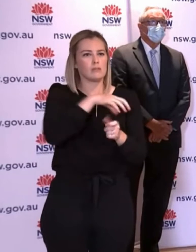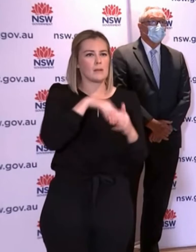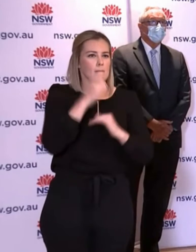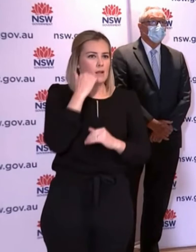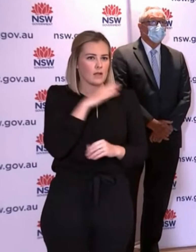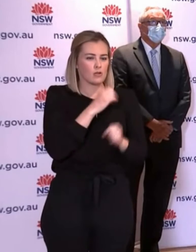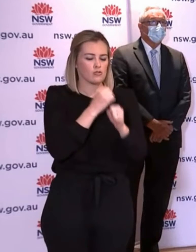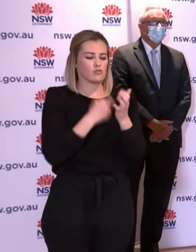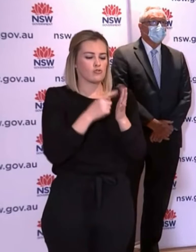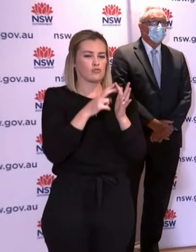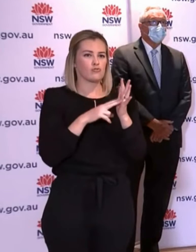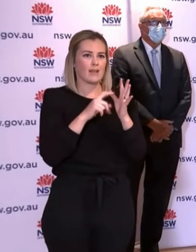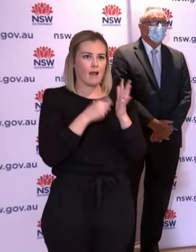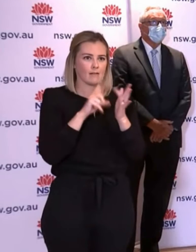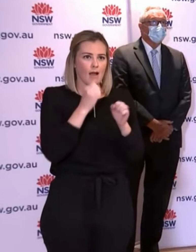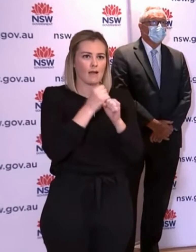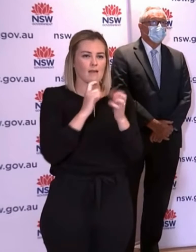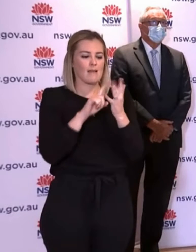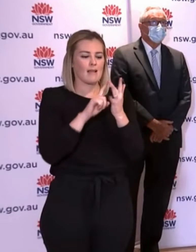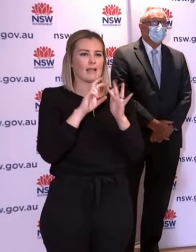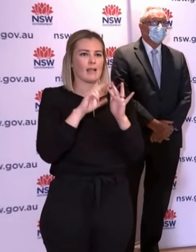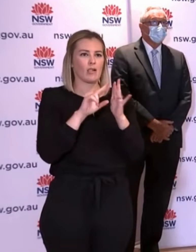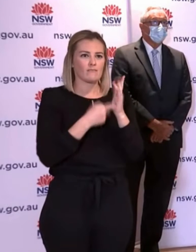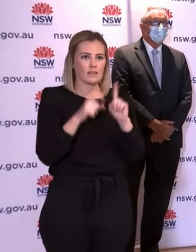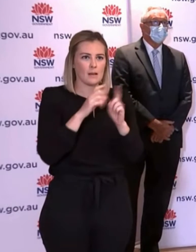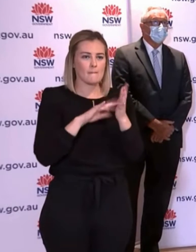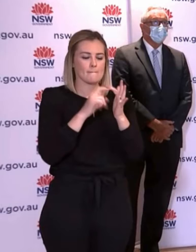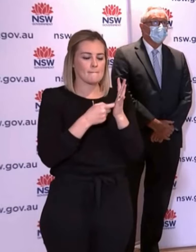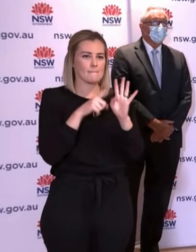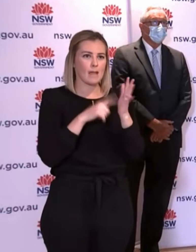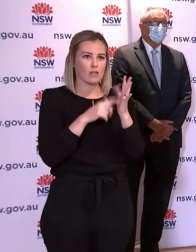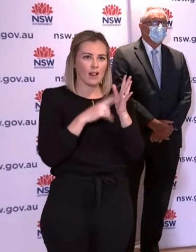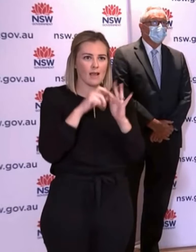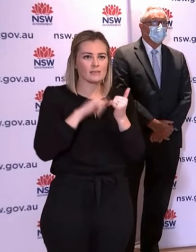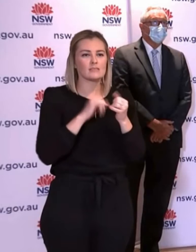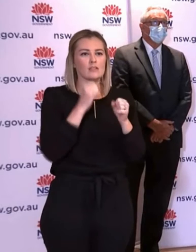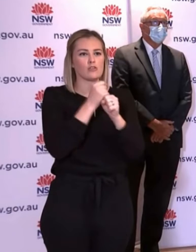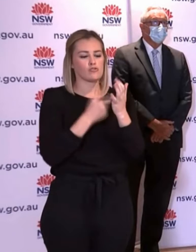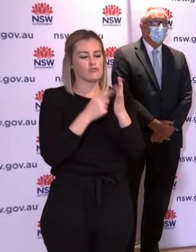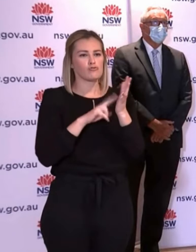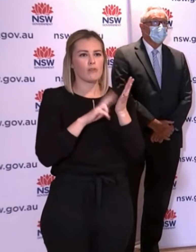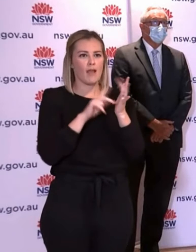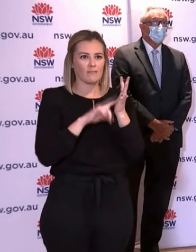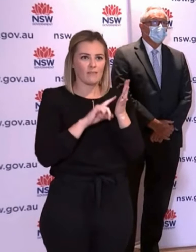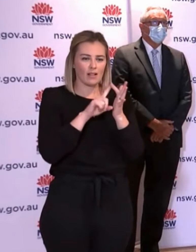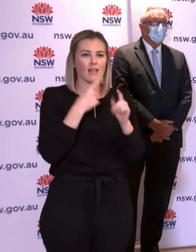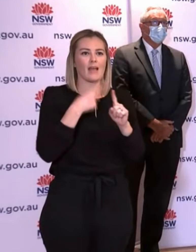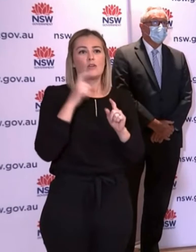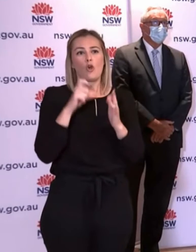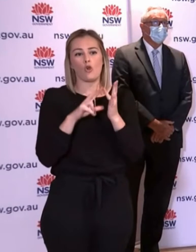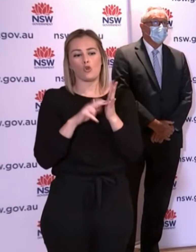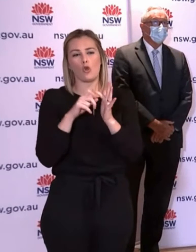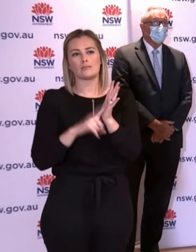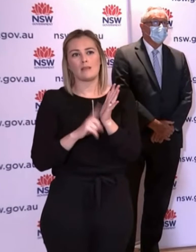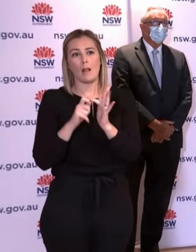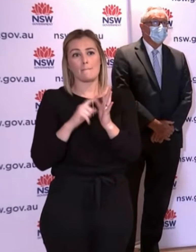Greenacre, Guildford, Marylands, Granville, and also Condell Park. In our